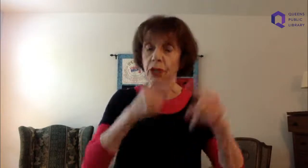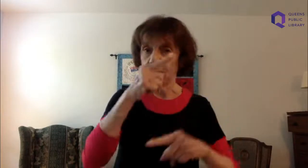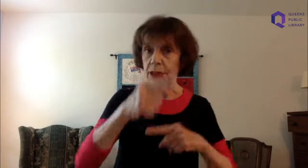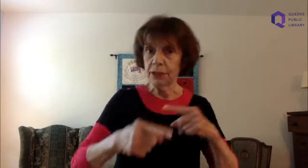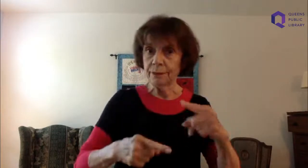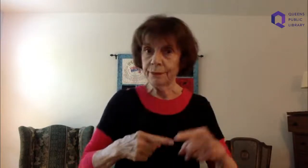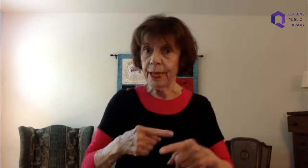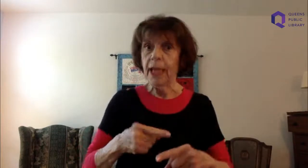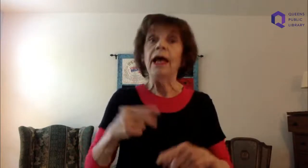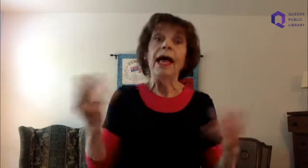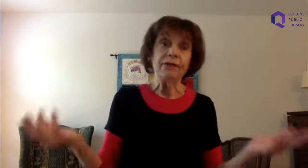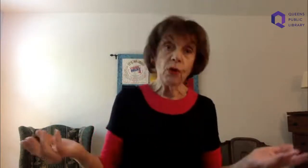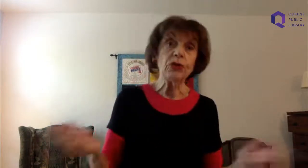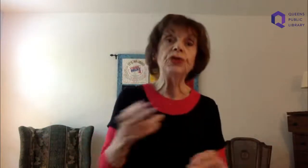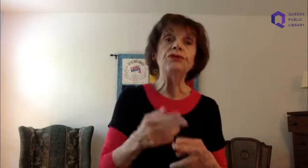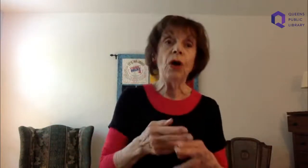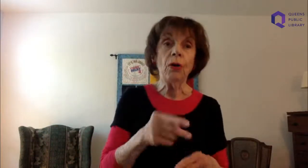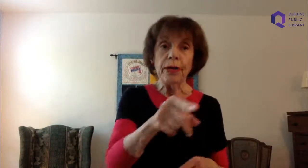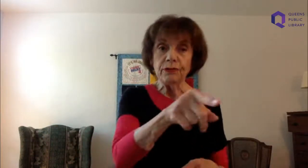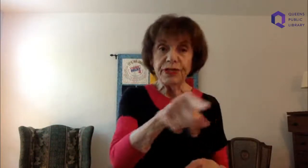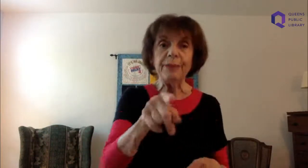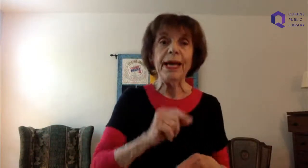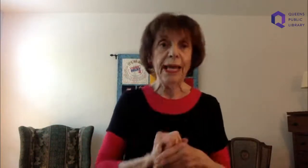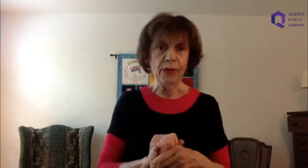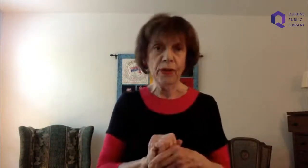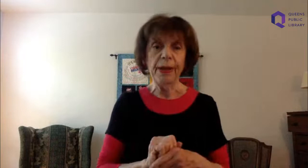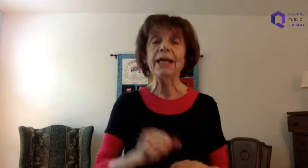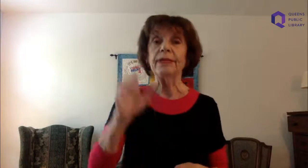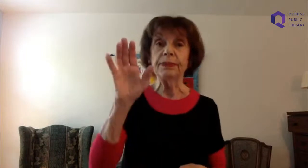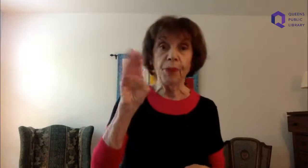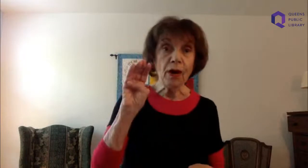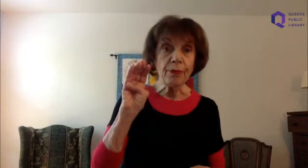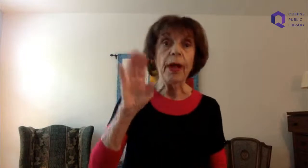signs. And of course, you know, you see my name on the bottom, it's Barbara,